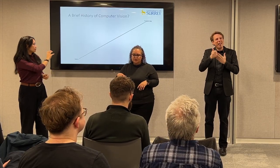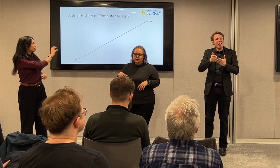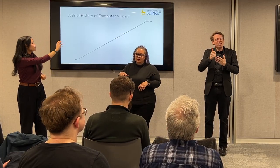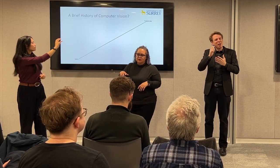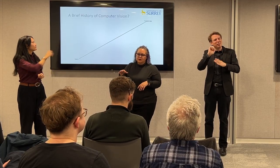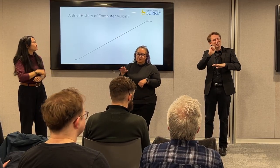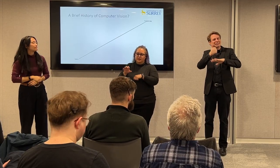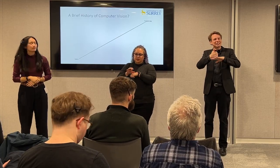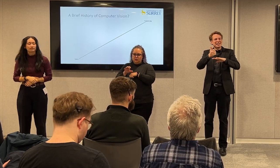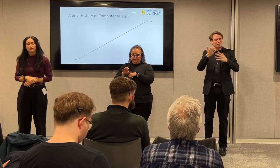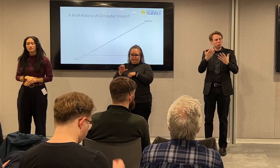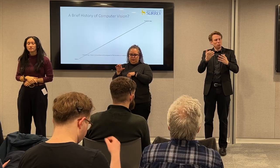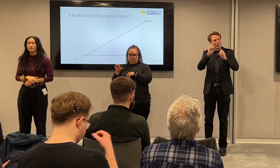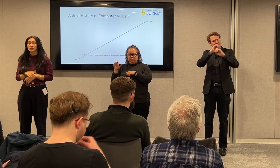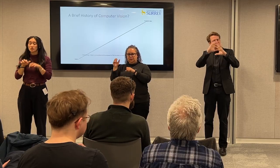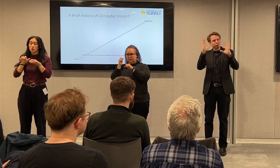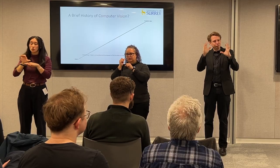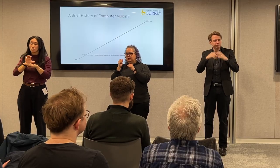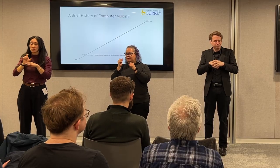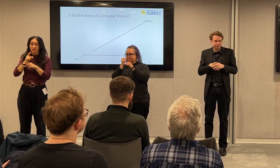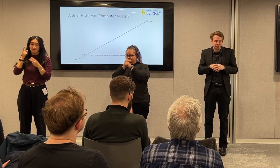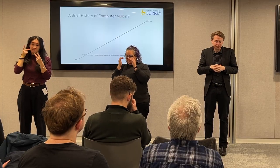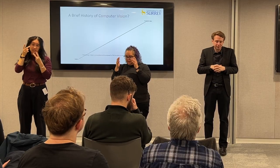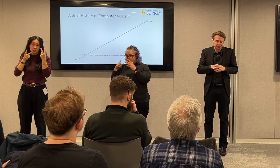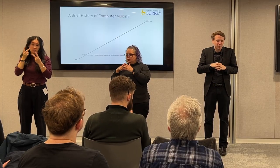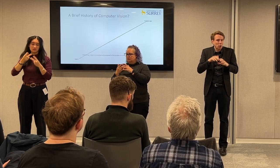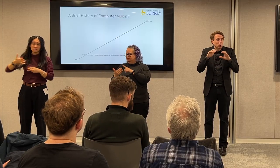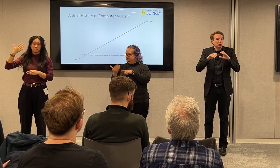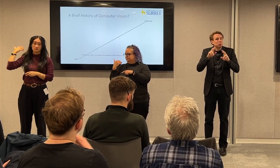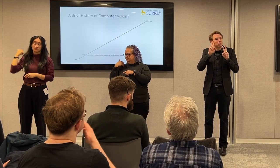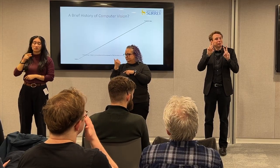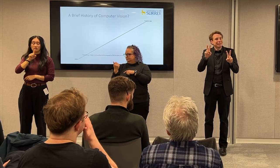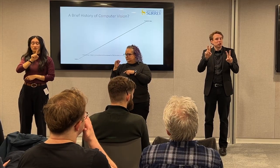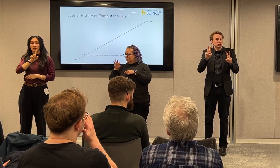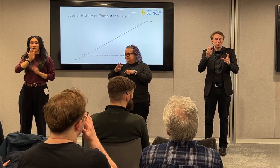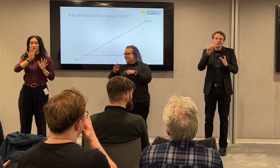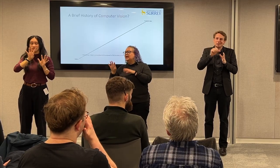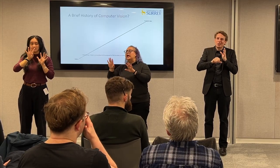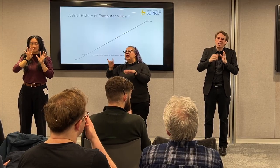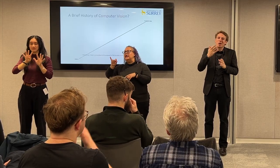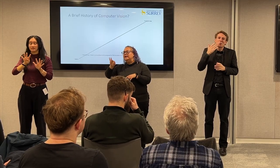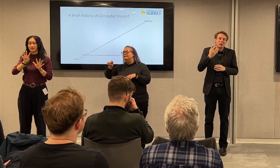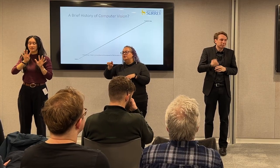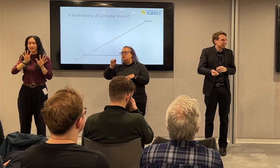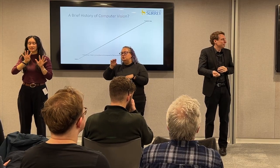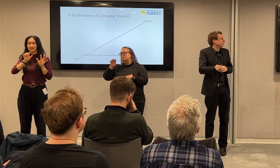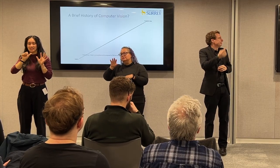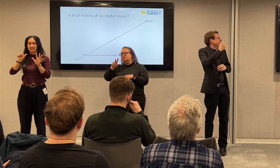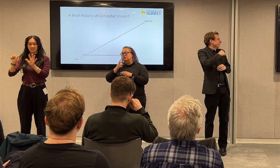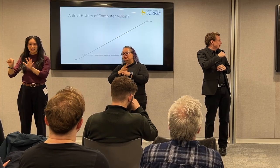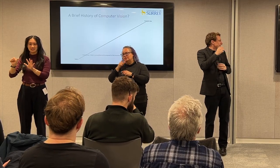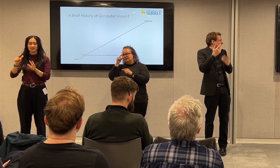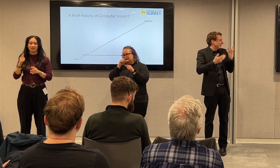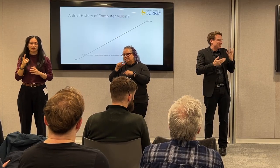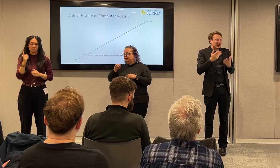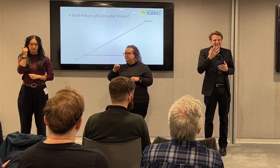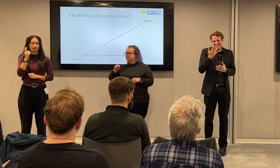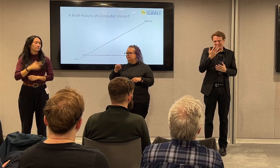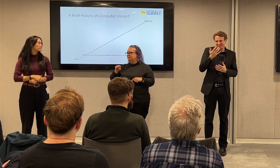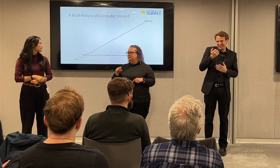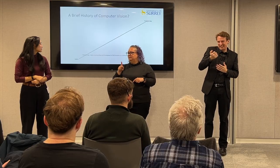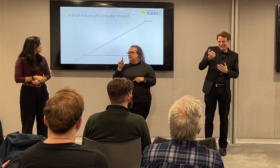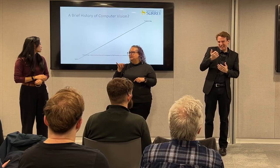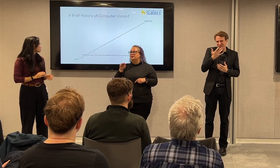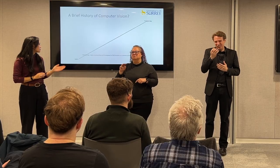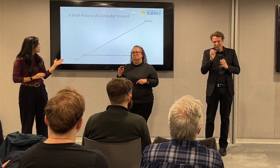But computer vision started in 1966, or at least if you search on Google, right? So Minsky, MIT, set